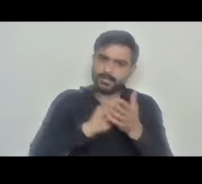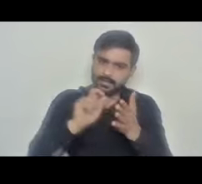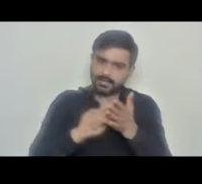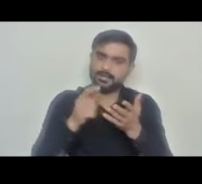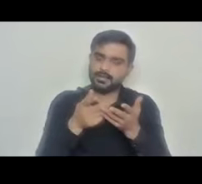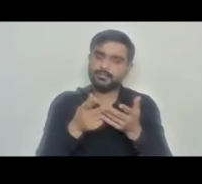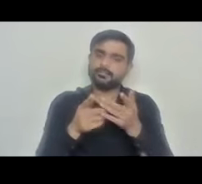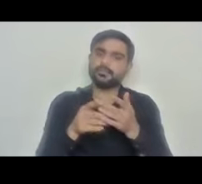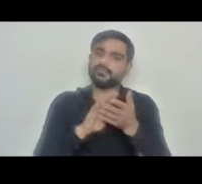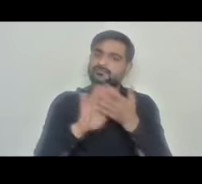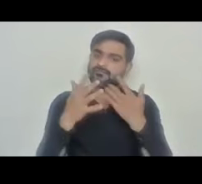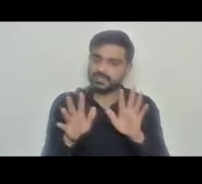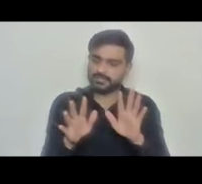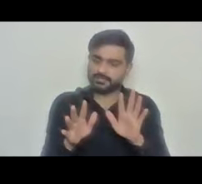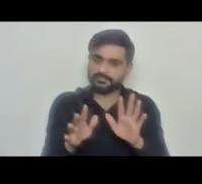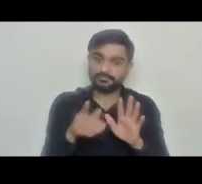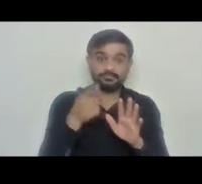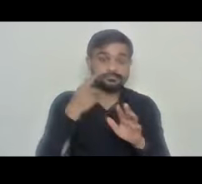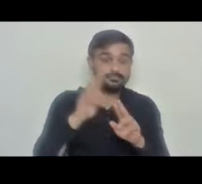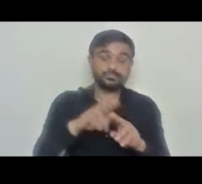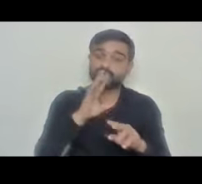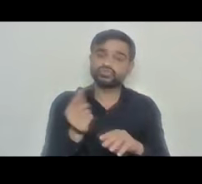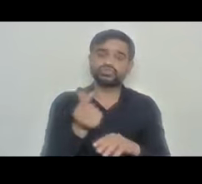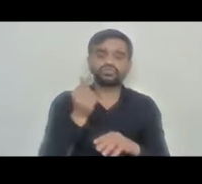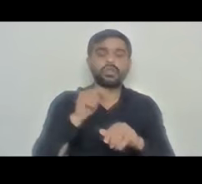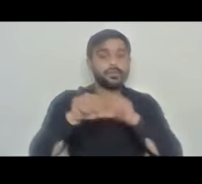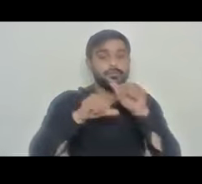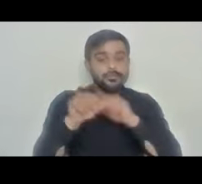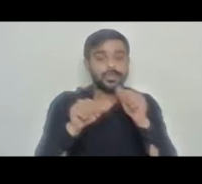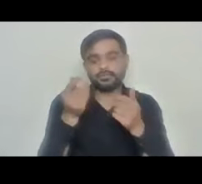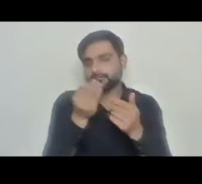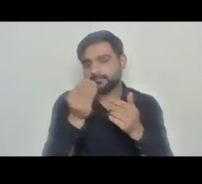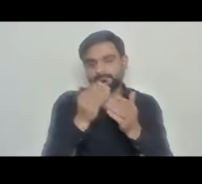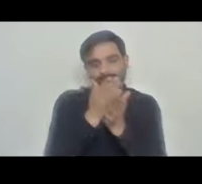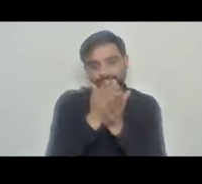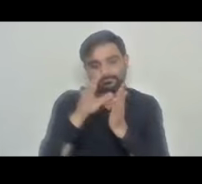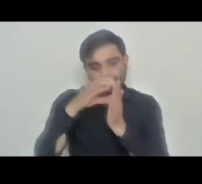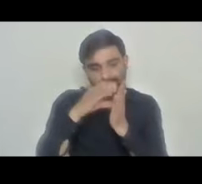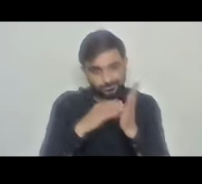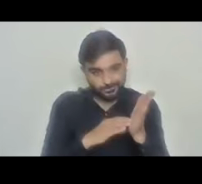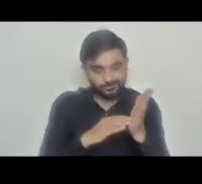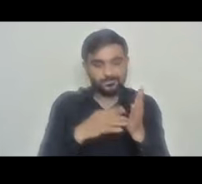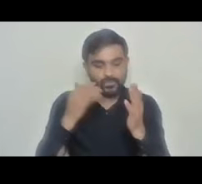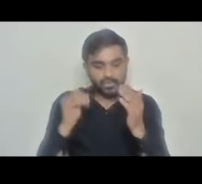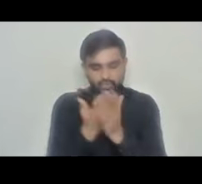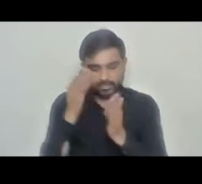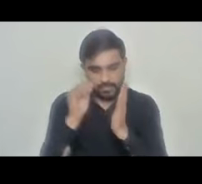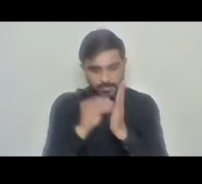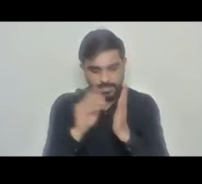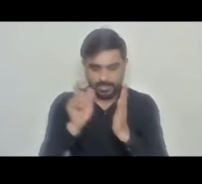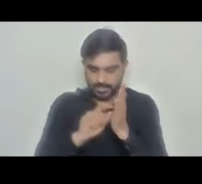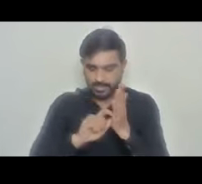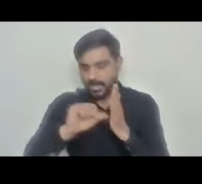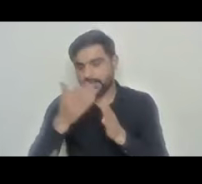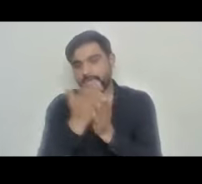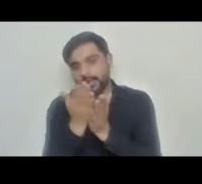you finish it. It's usually a recursive process where you write some parts and then you do some things and then you write other parts and